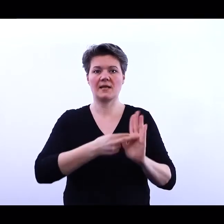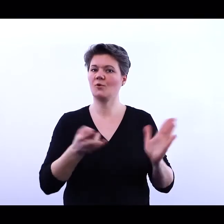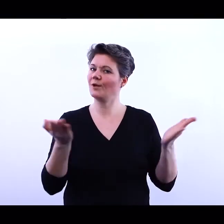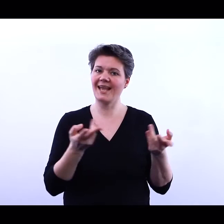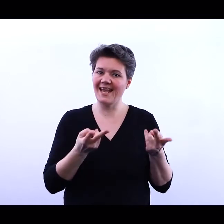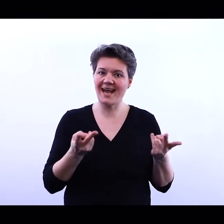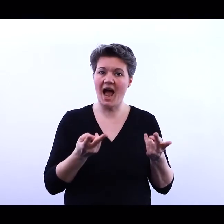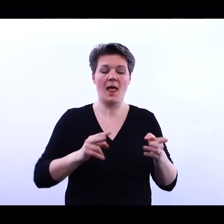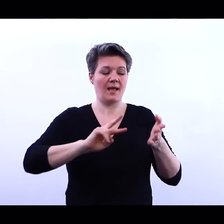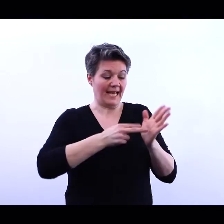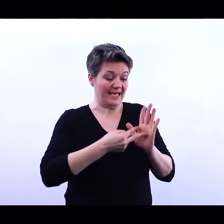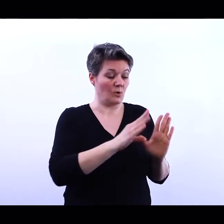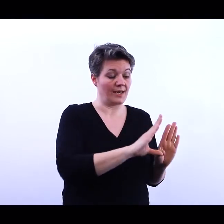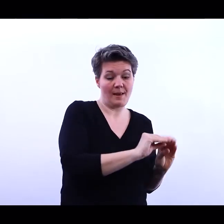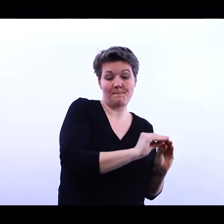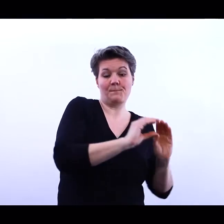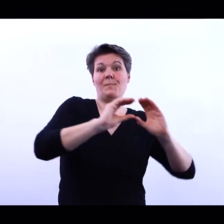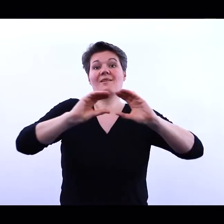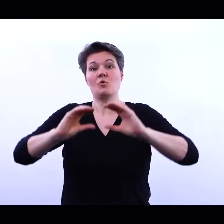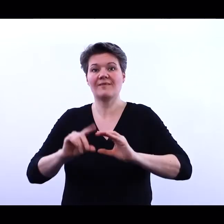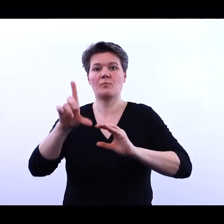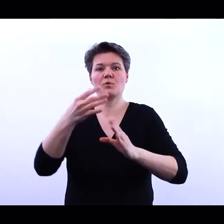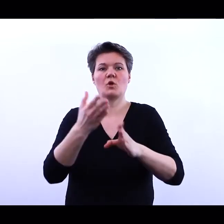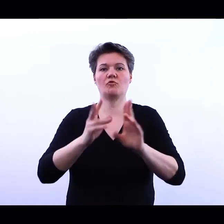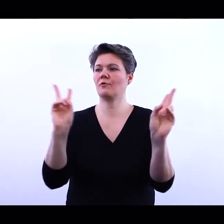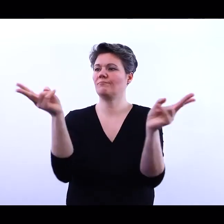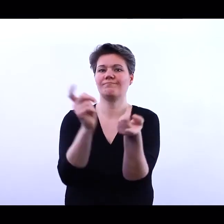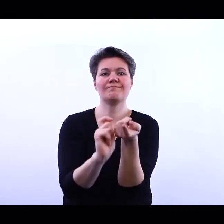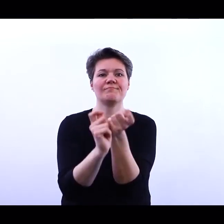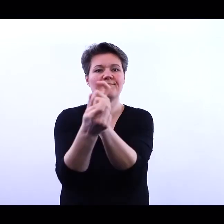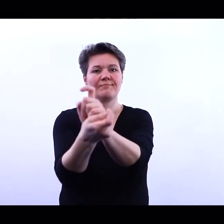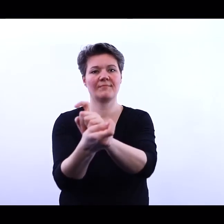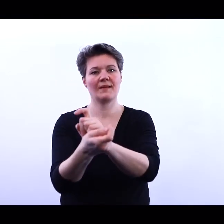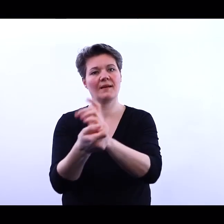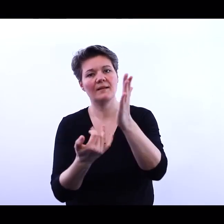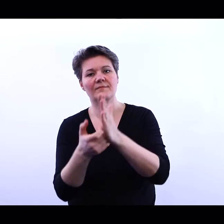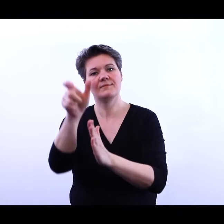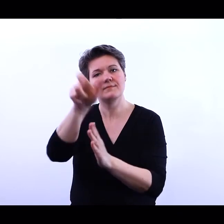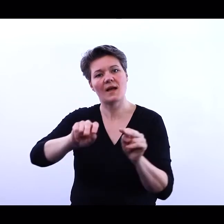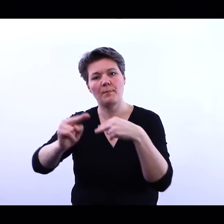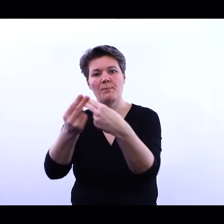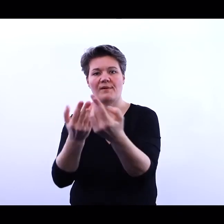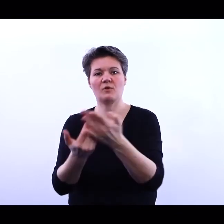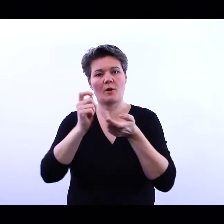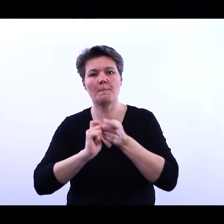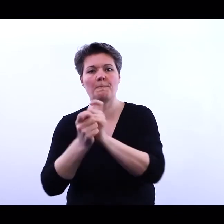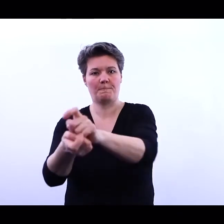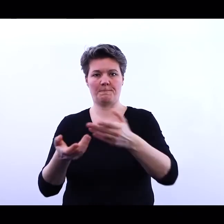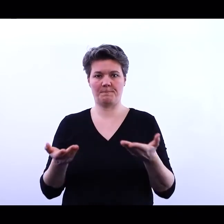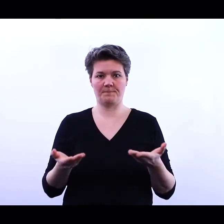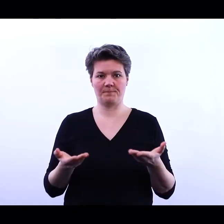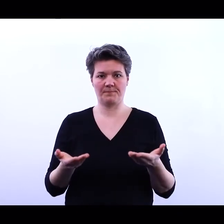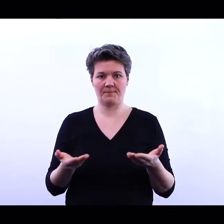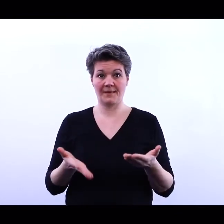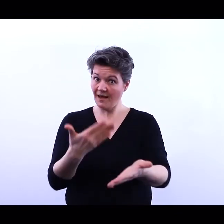to use technology, we're doing change management. We're helping people change. And to do that, you want to